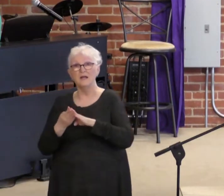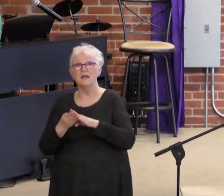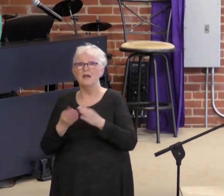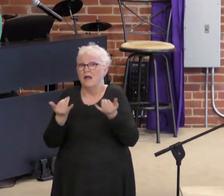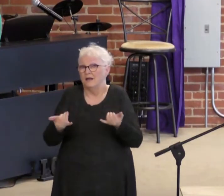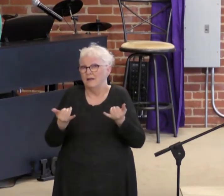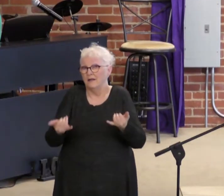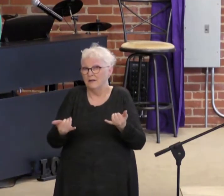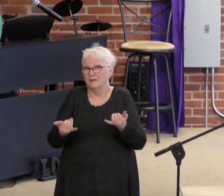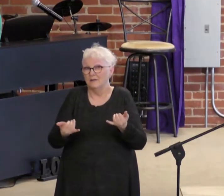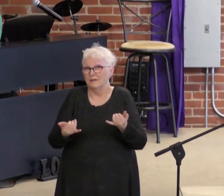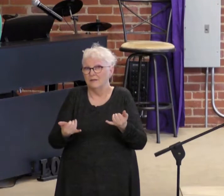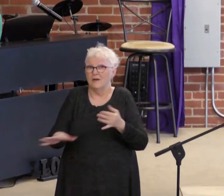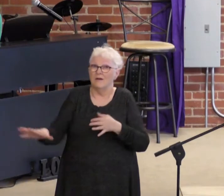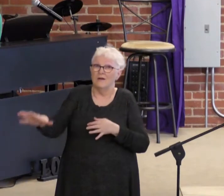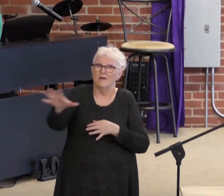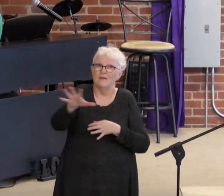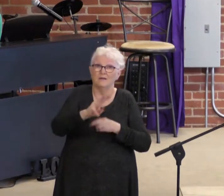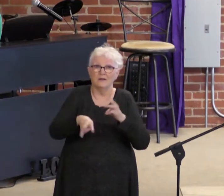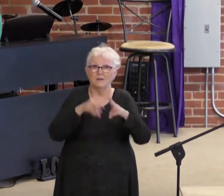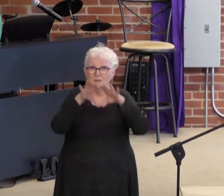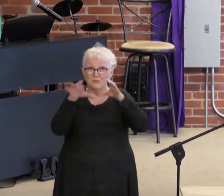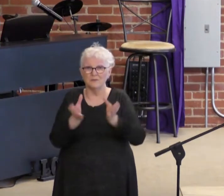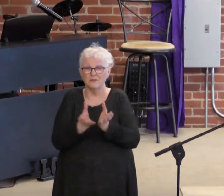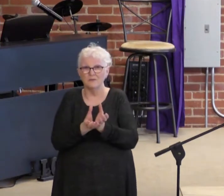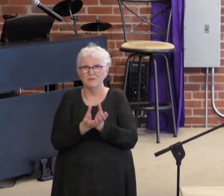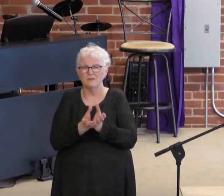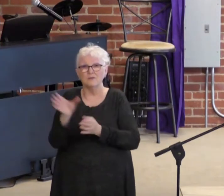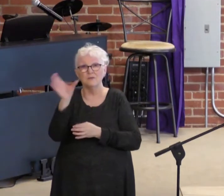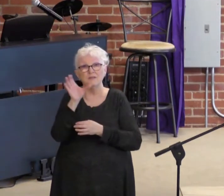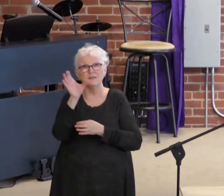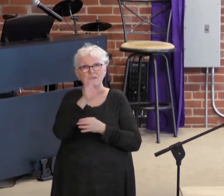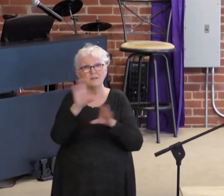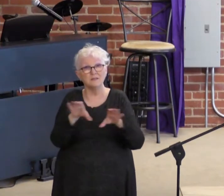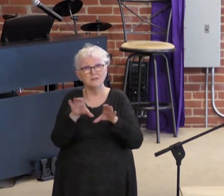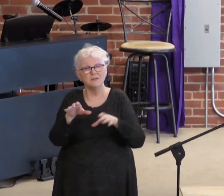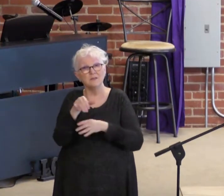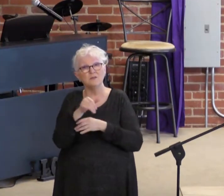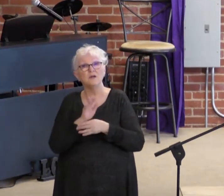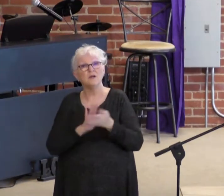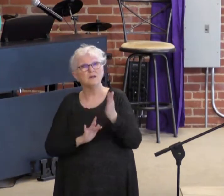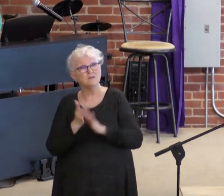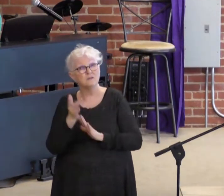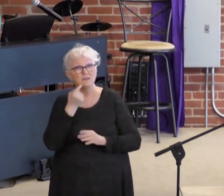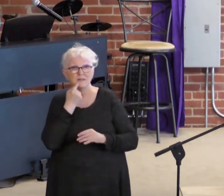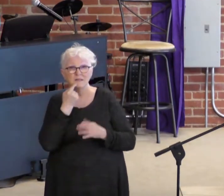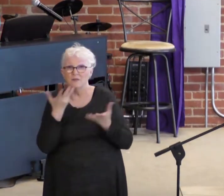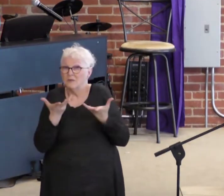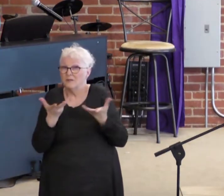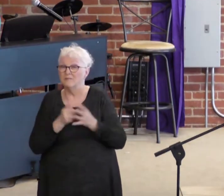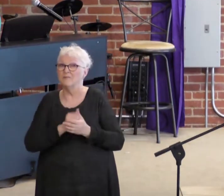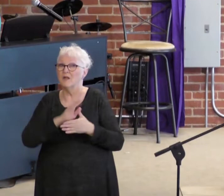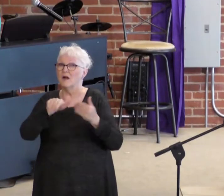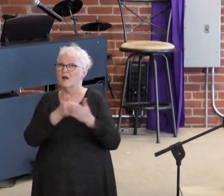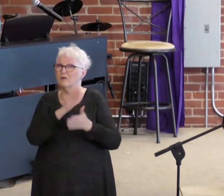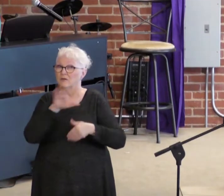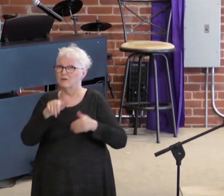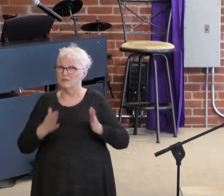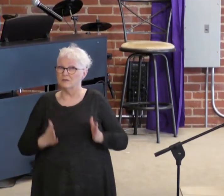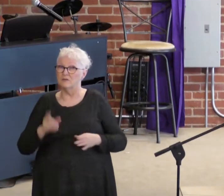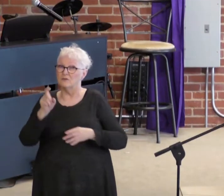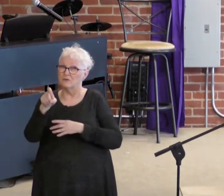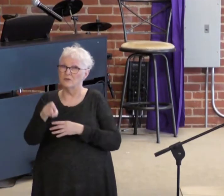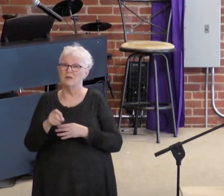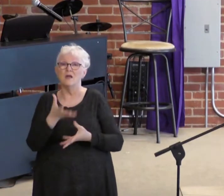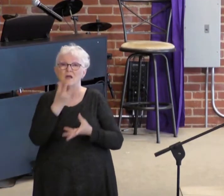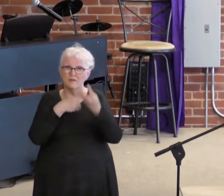world, we seek to do what Jesus said that all Christians ought to do, and that is to feed